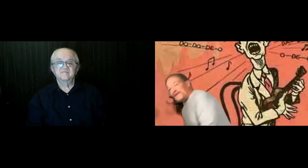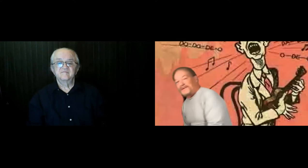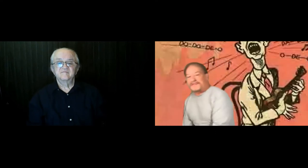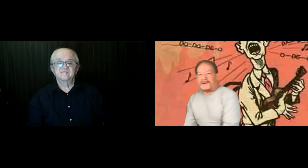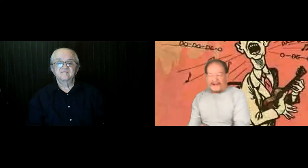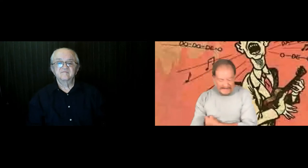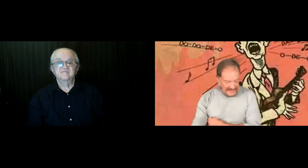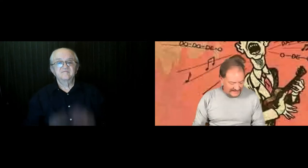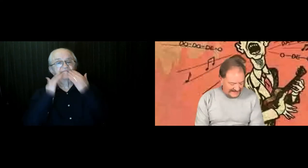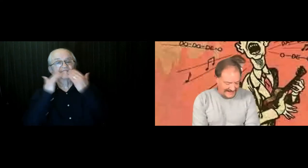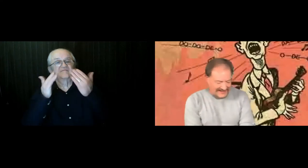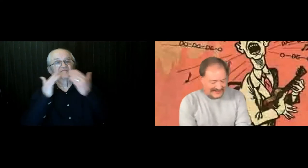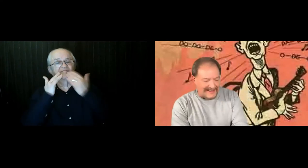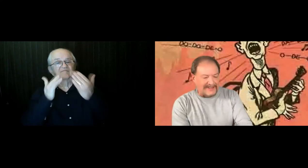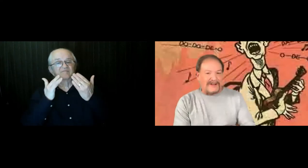Thank you.